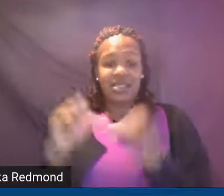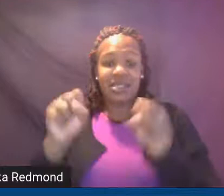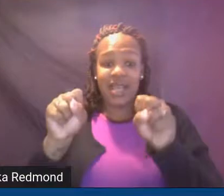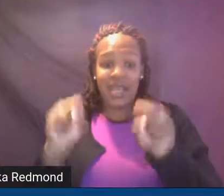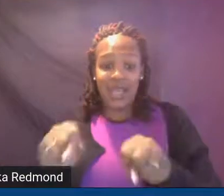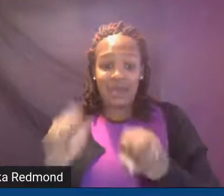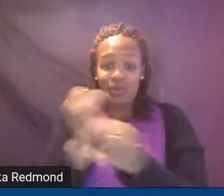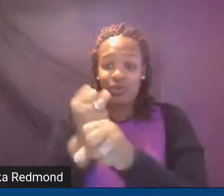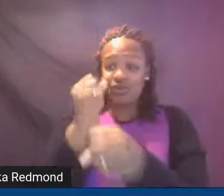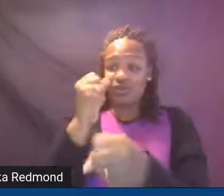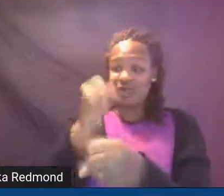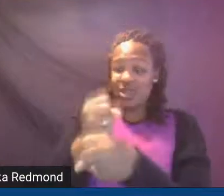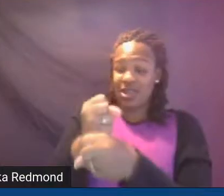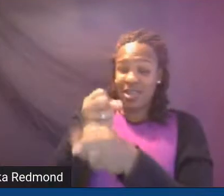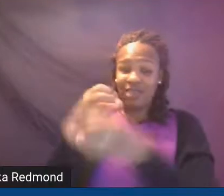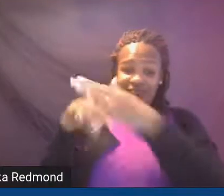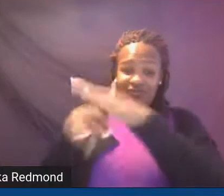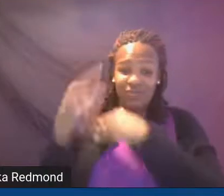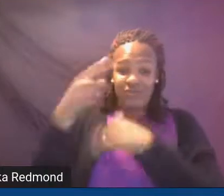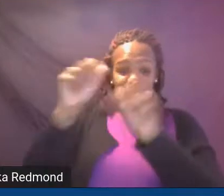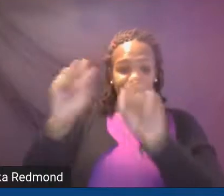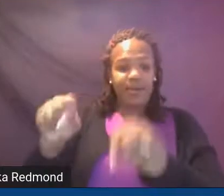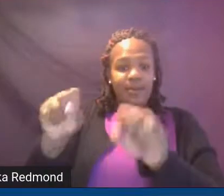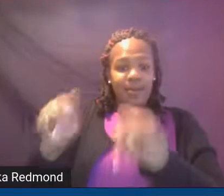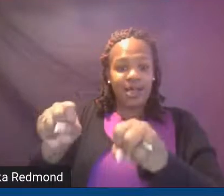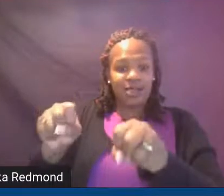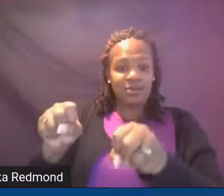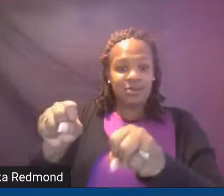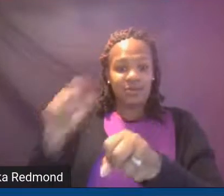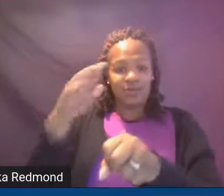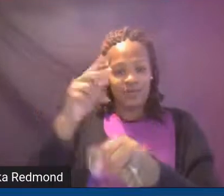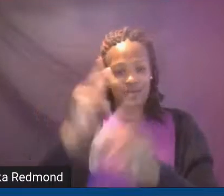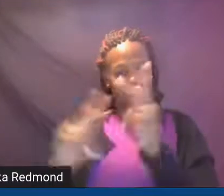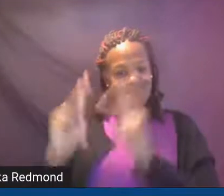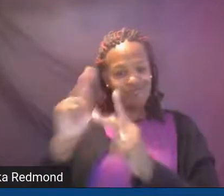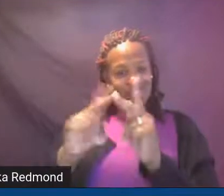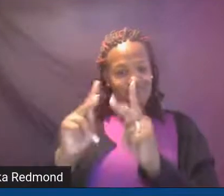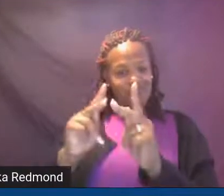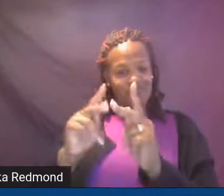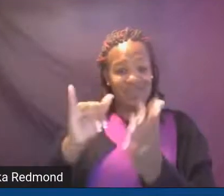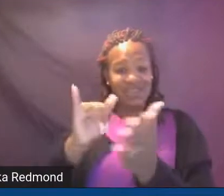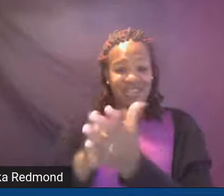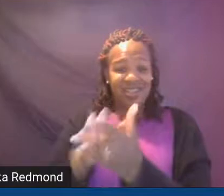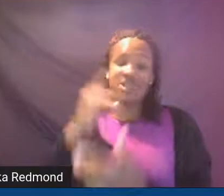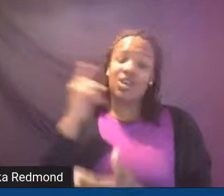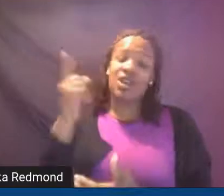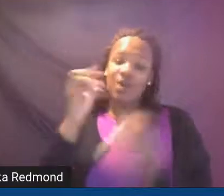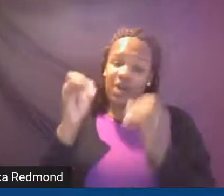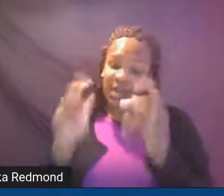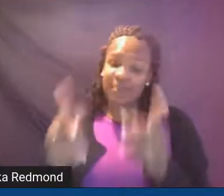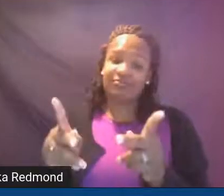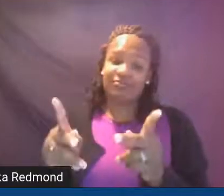a perspective of the possible for people, and that there is opportunity, that they don't have to